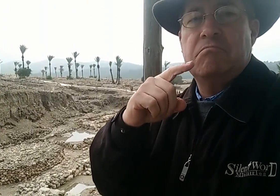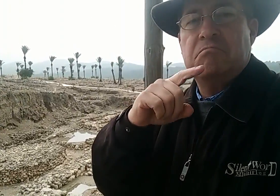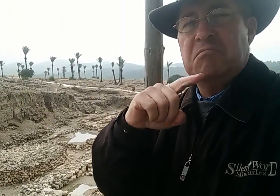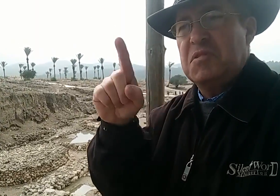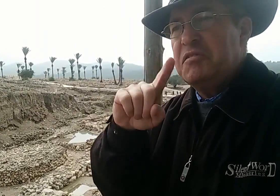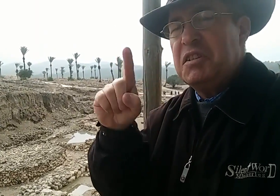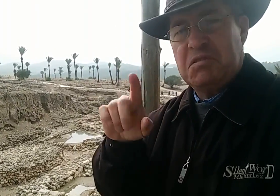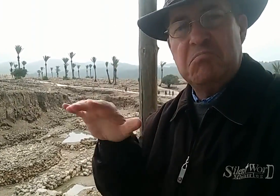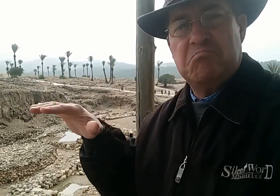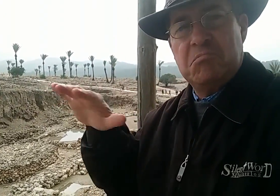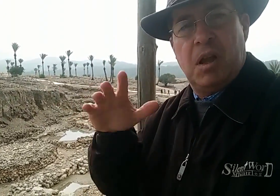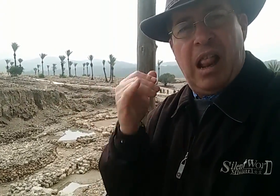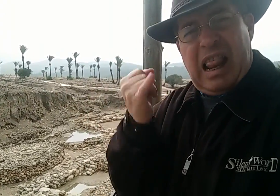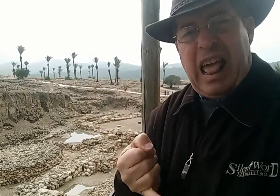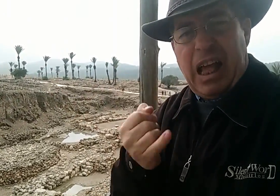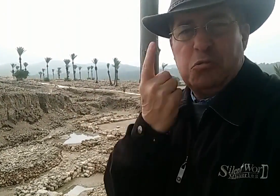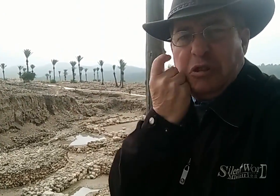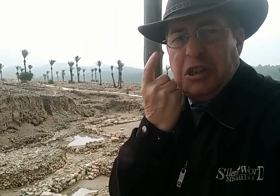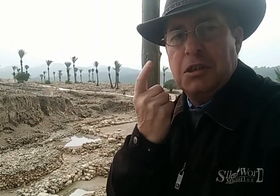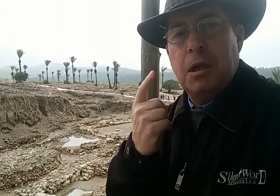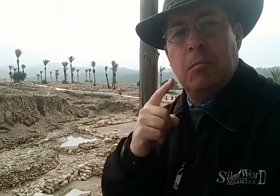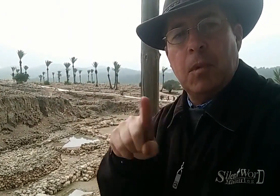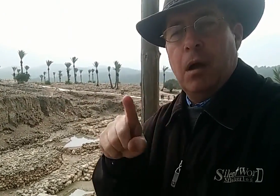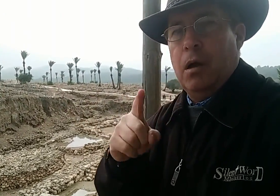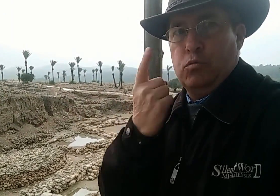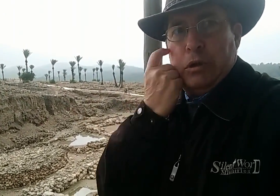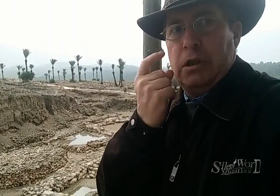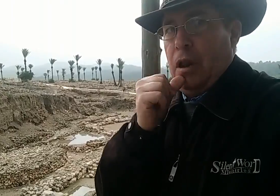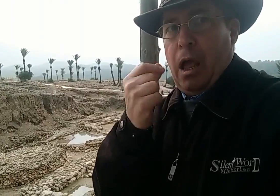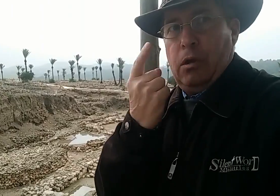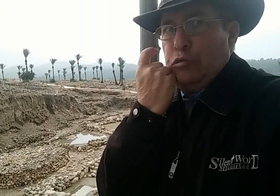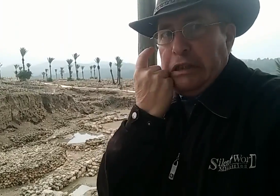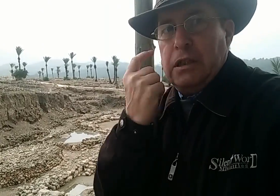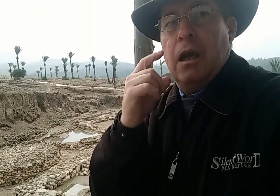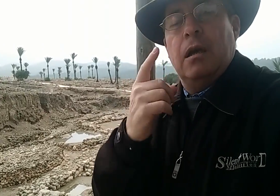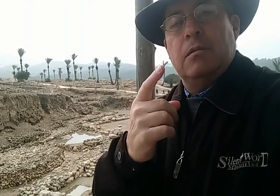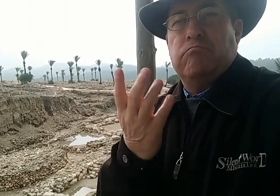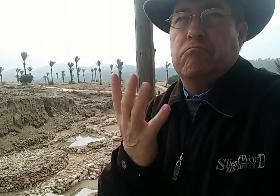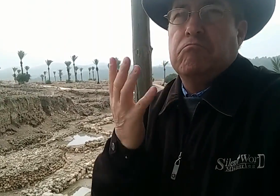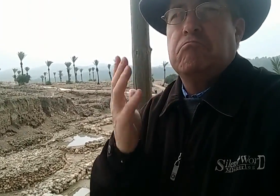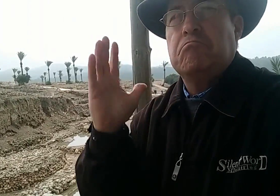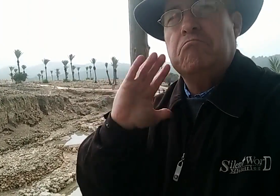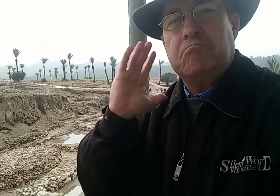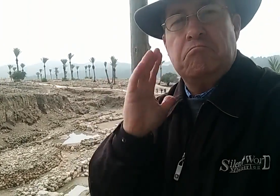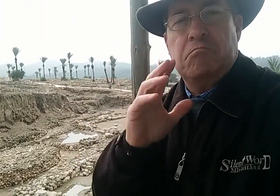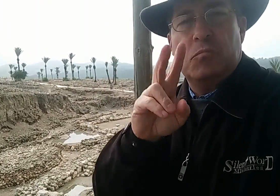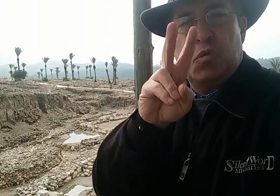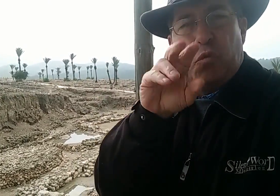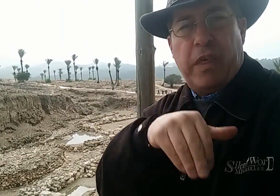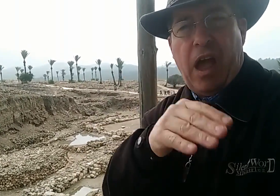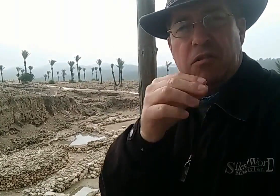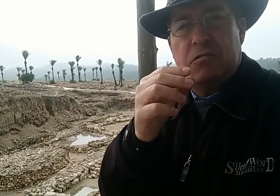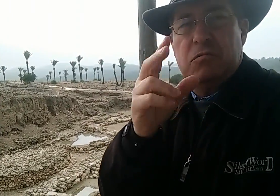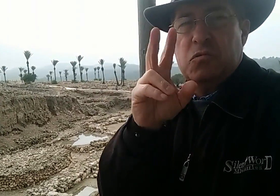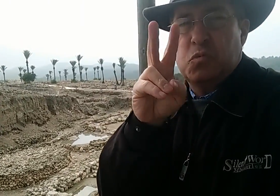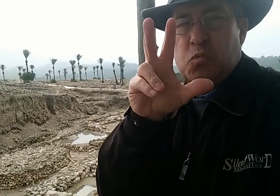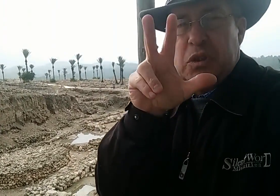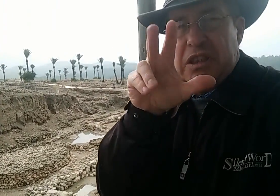They've found the most recent ones they located were from David and Solomon, but it goes way back,